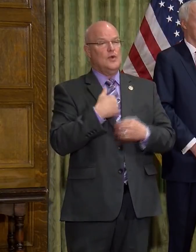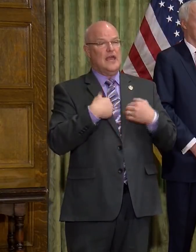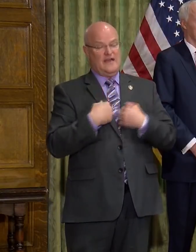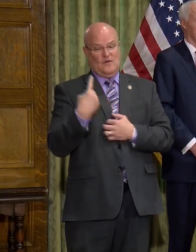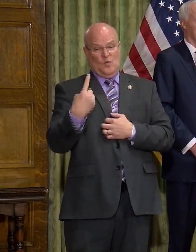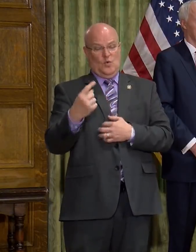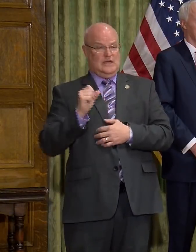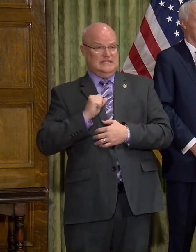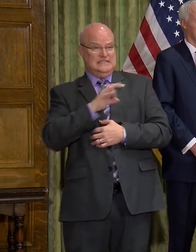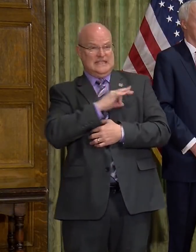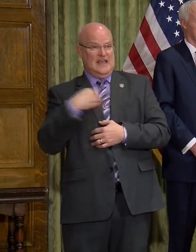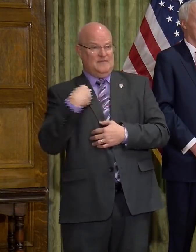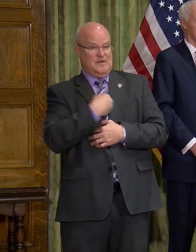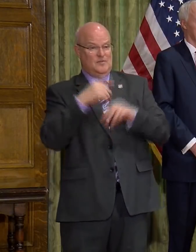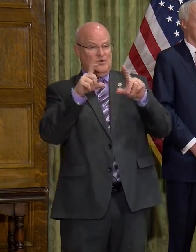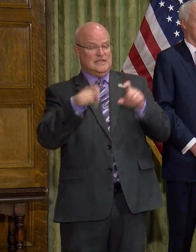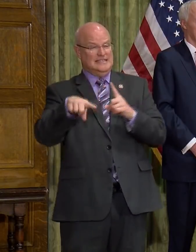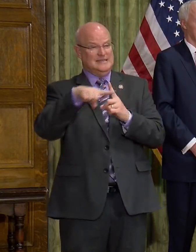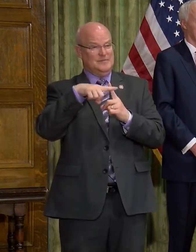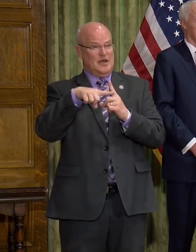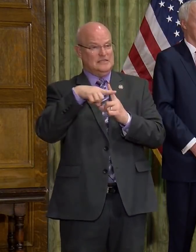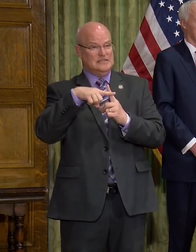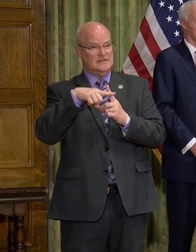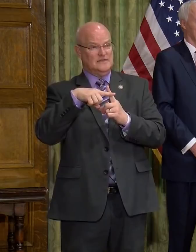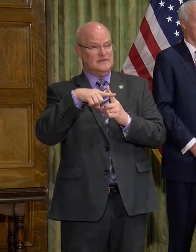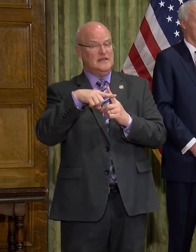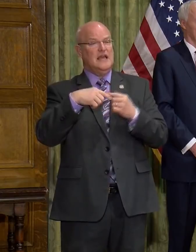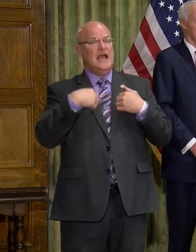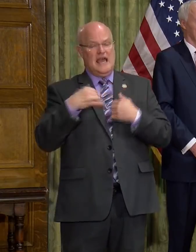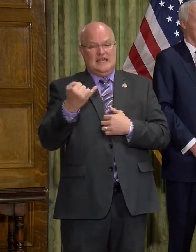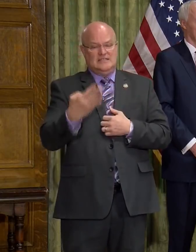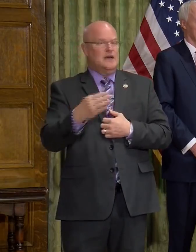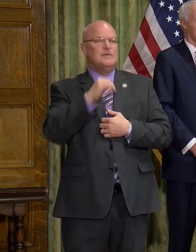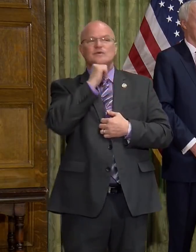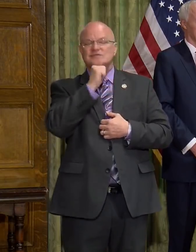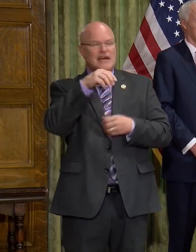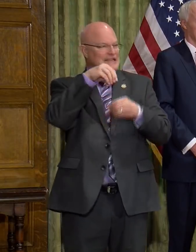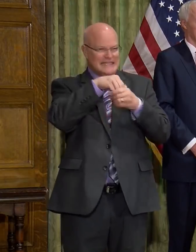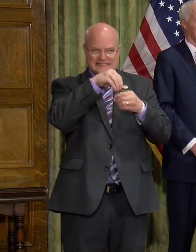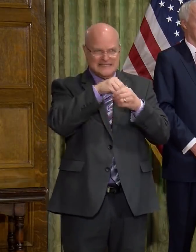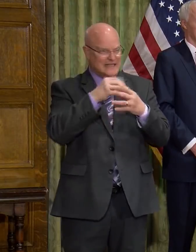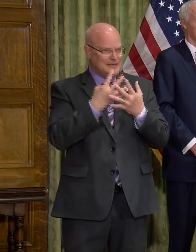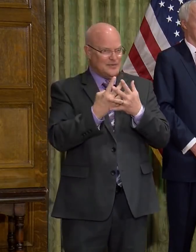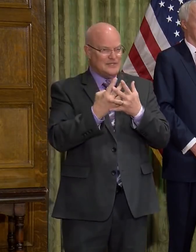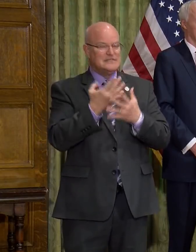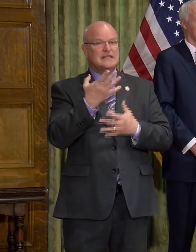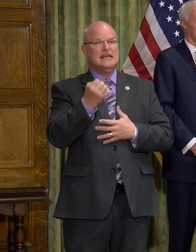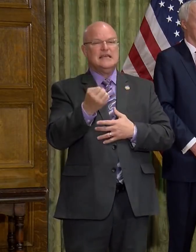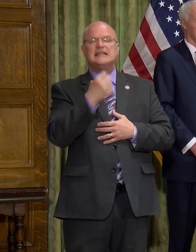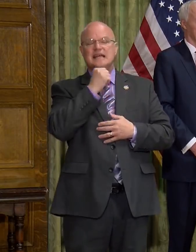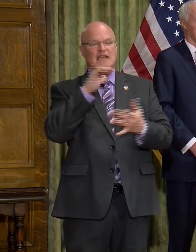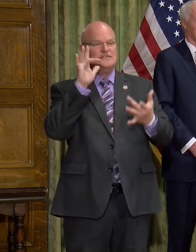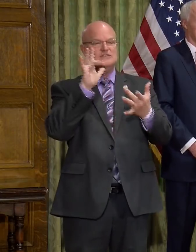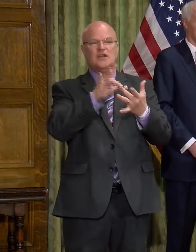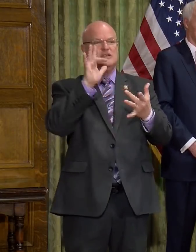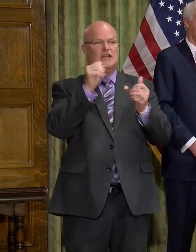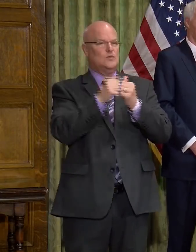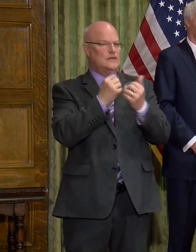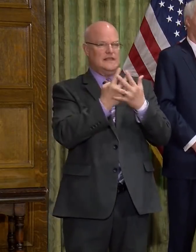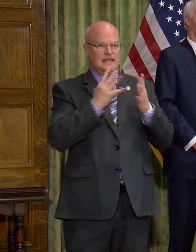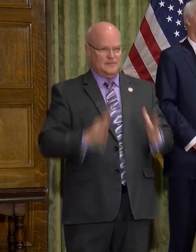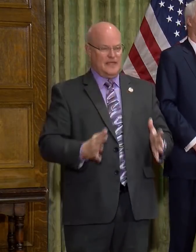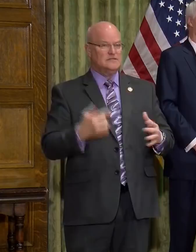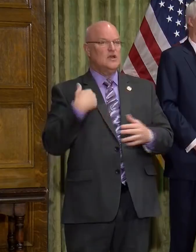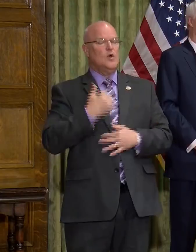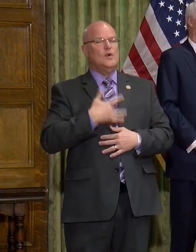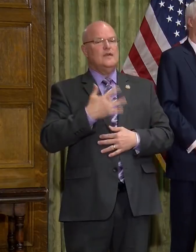one staff member who tested positive but had a job that was not inside the facilities. He didn't have direct contact with the inmates, so